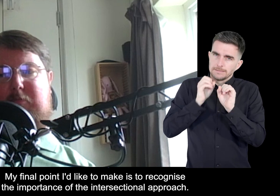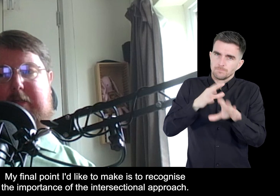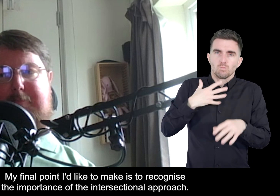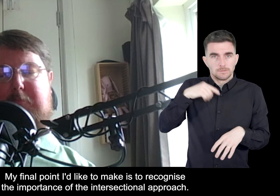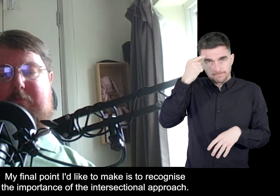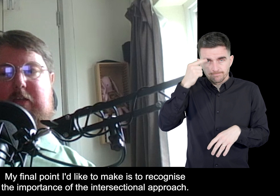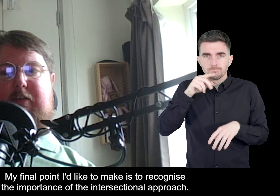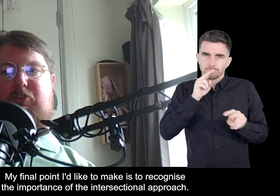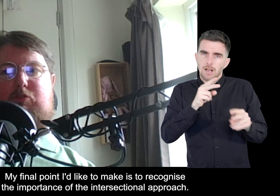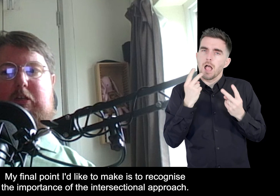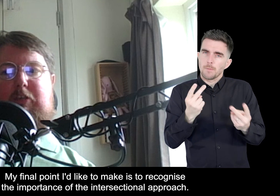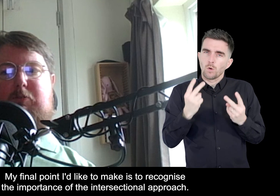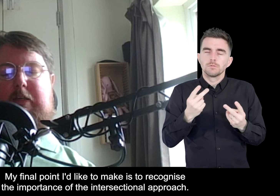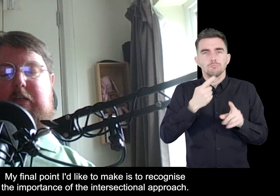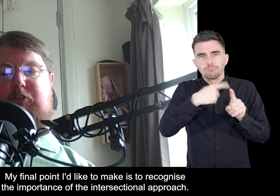point I'd like to make